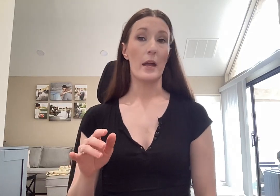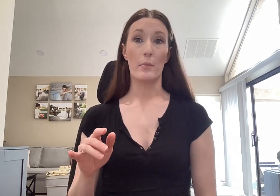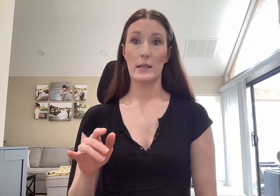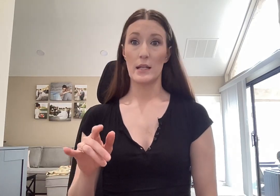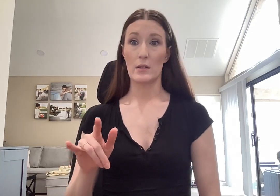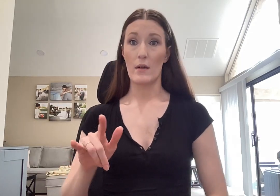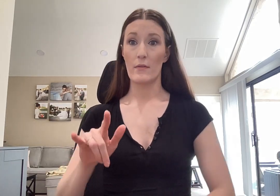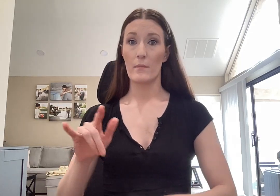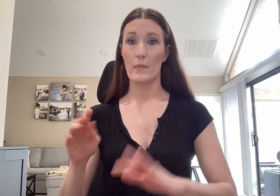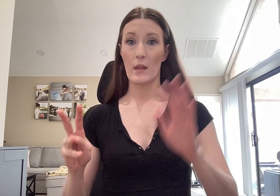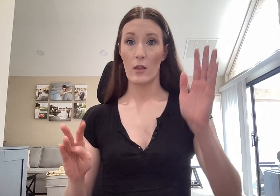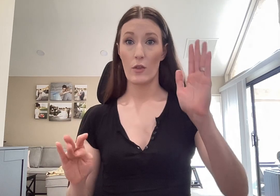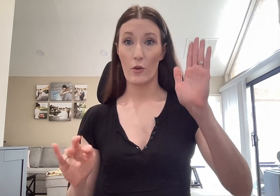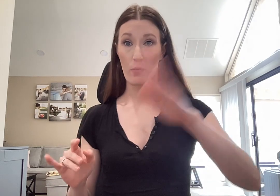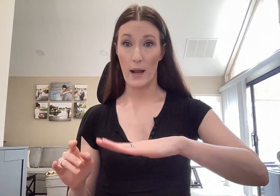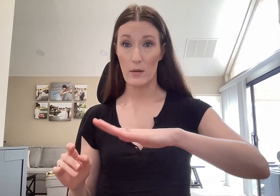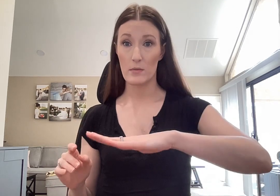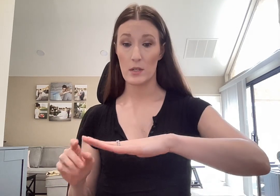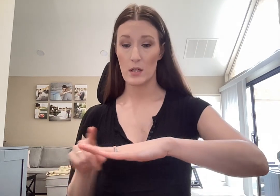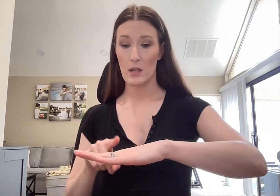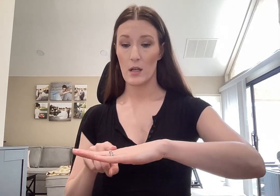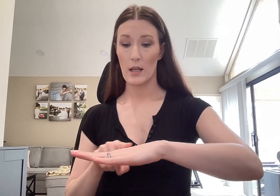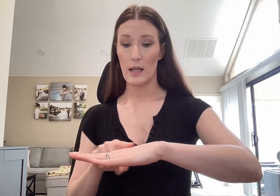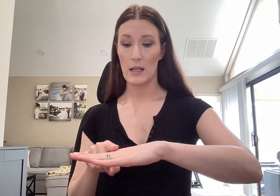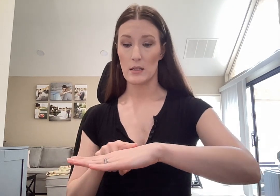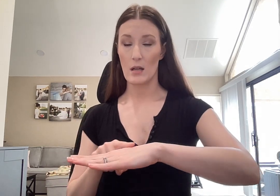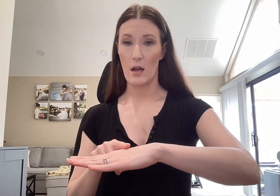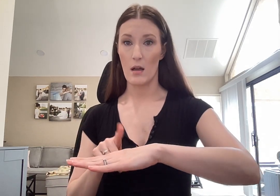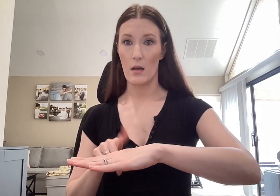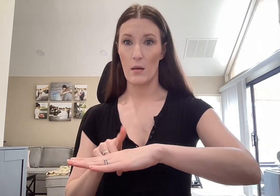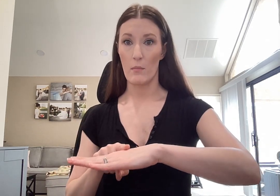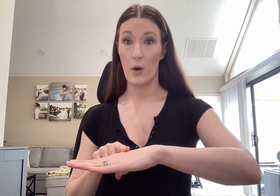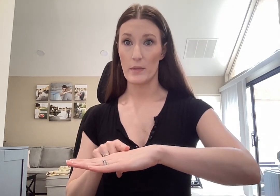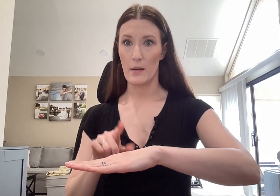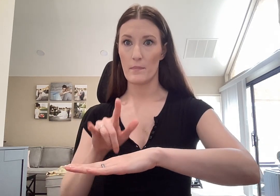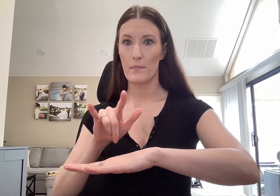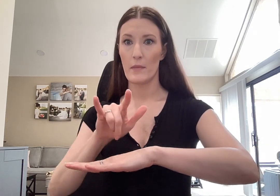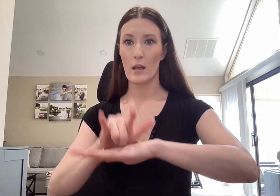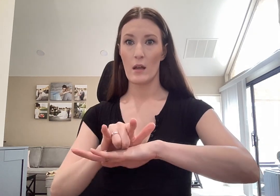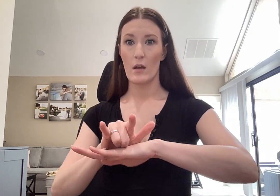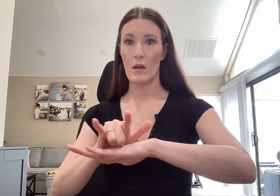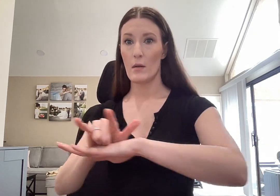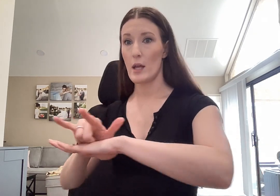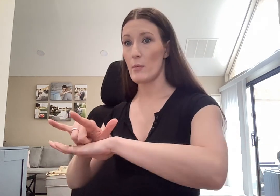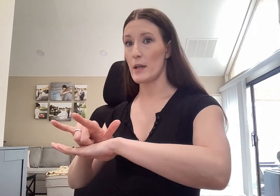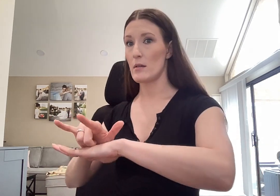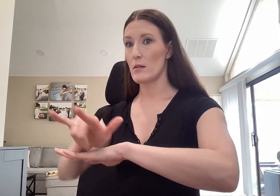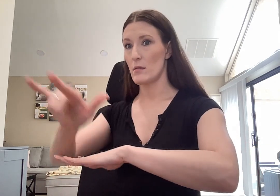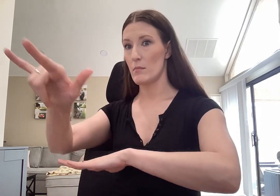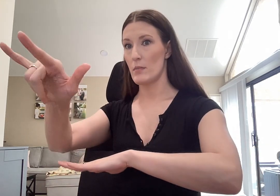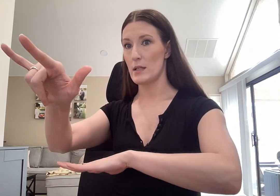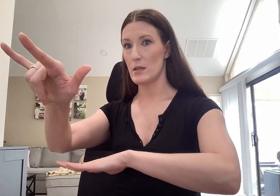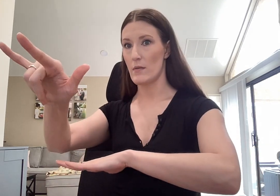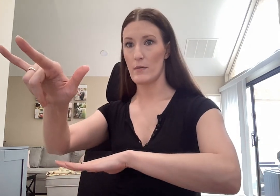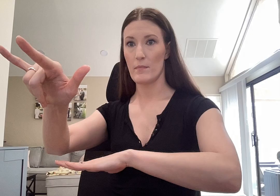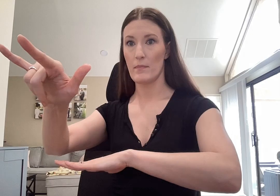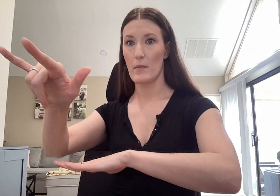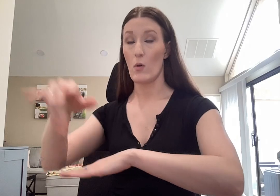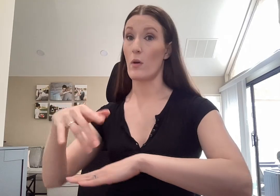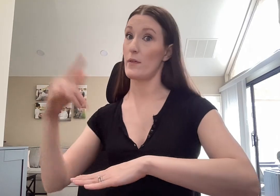Airplane takes off. The ground is palm down. Airplane, plane takes off. Or if it